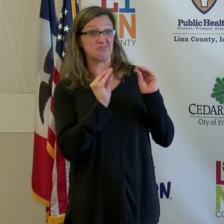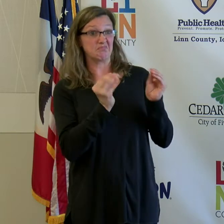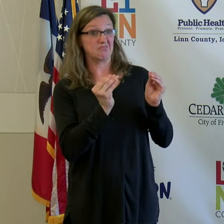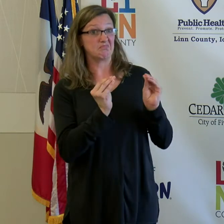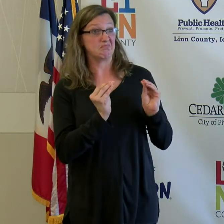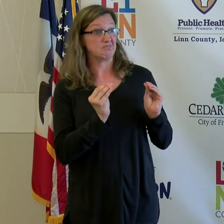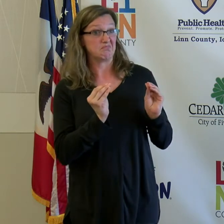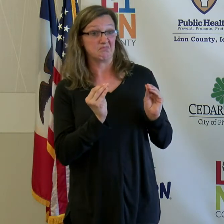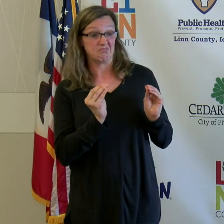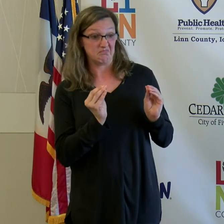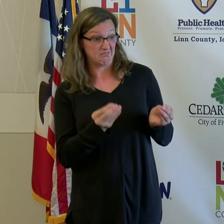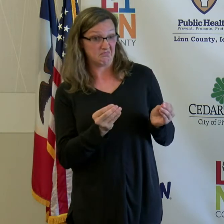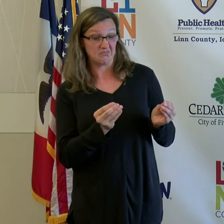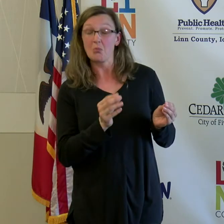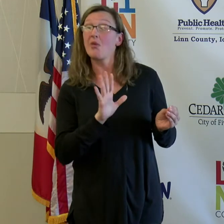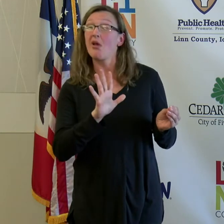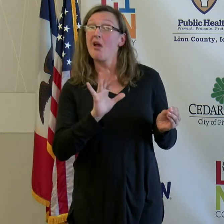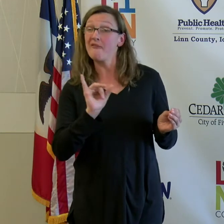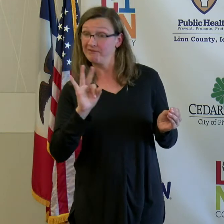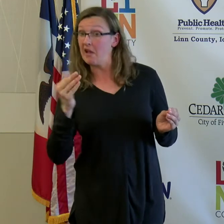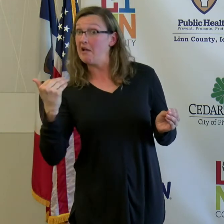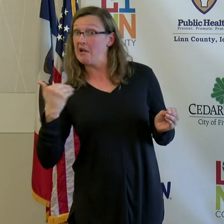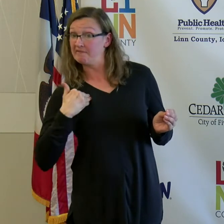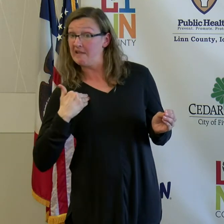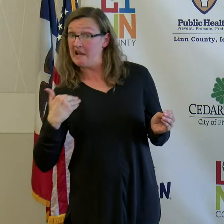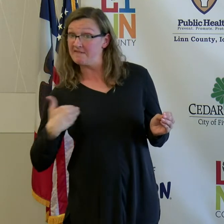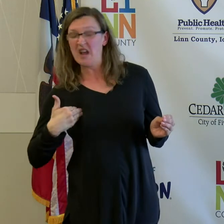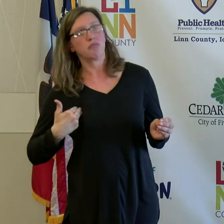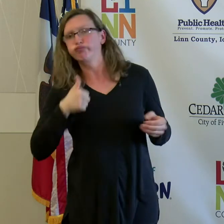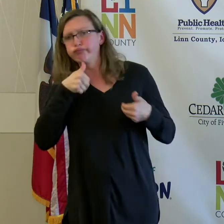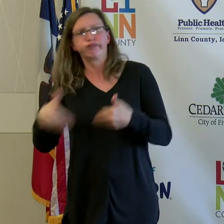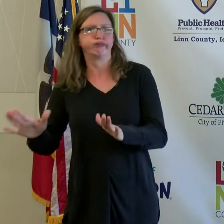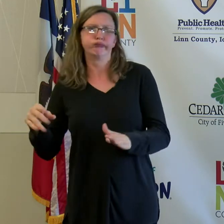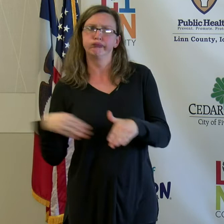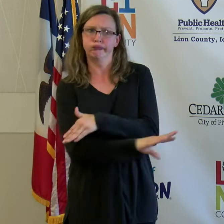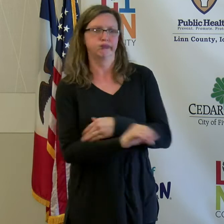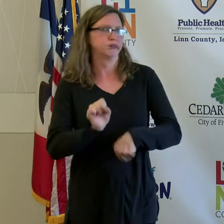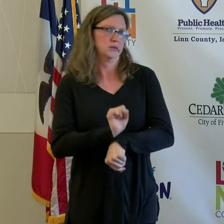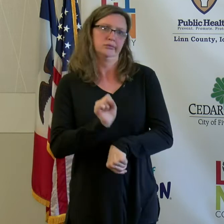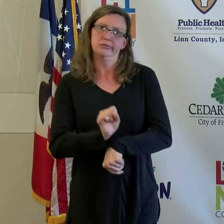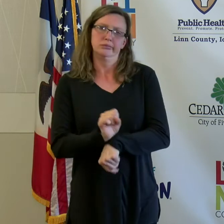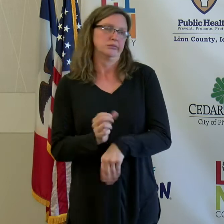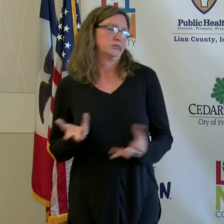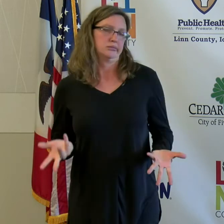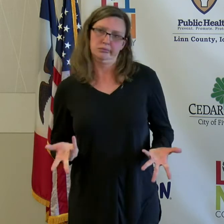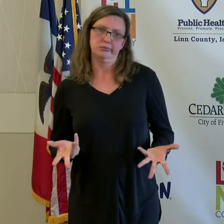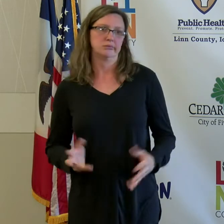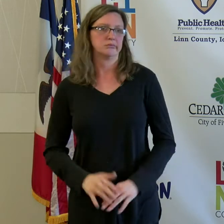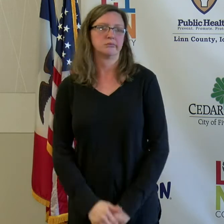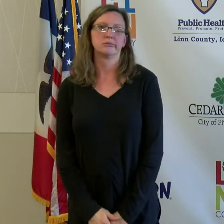stay home and isolate themselves from other people and